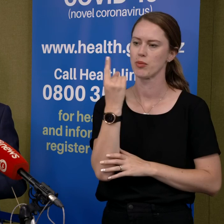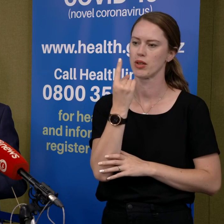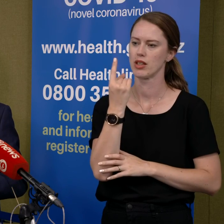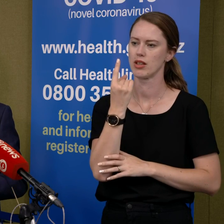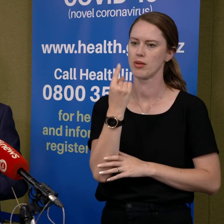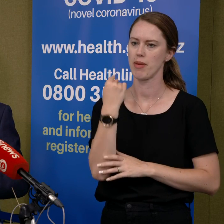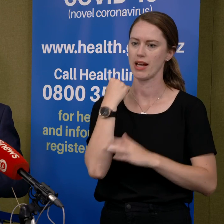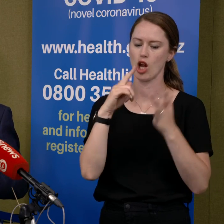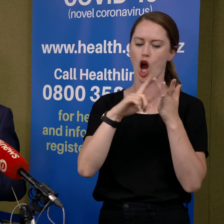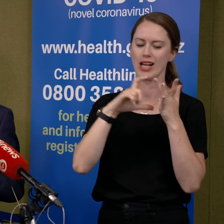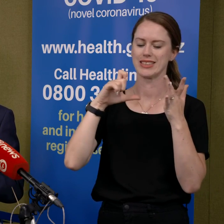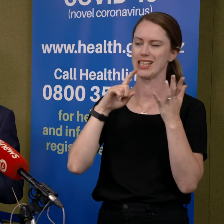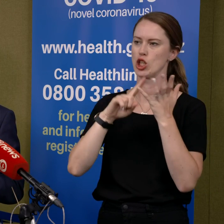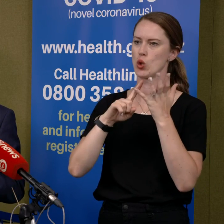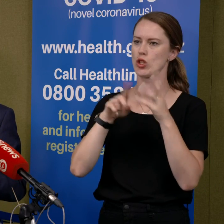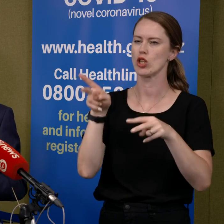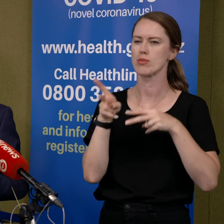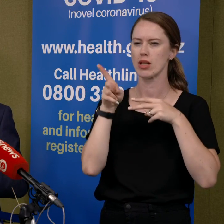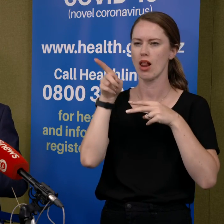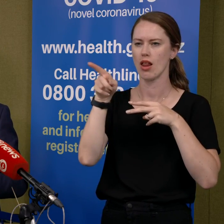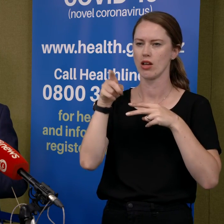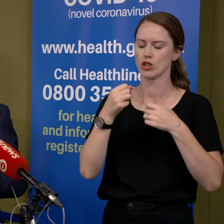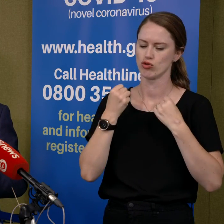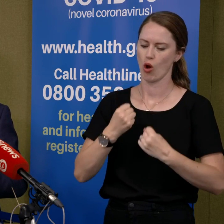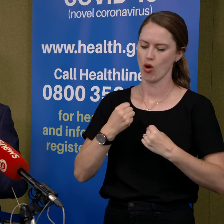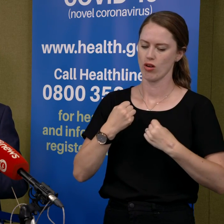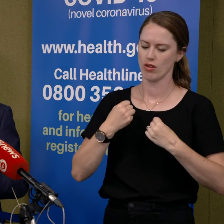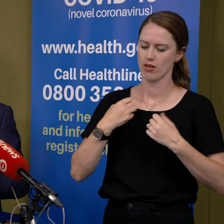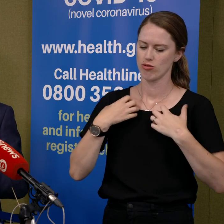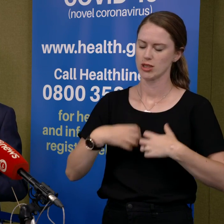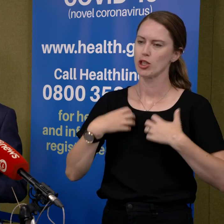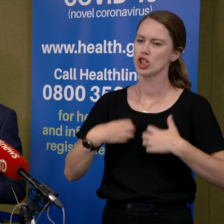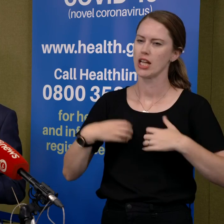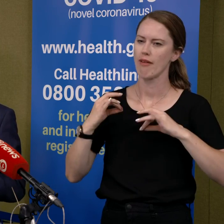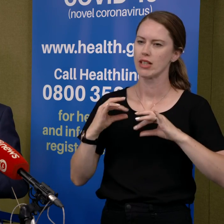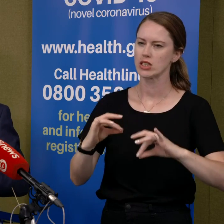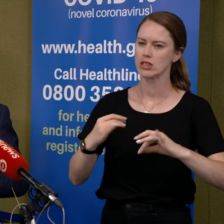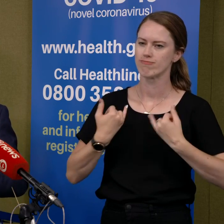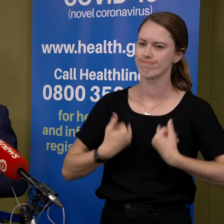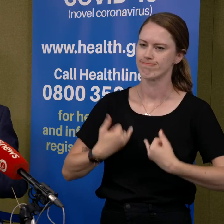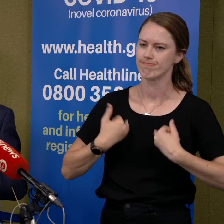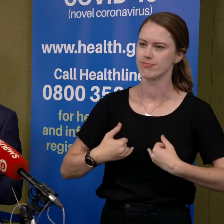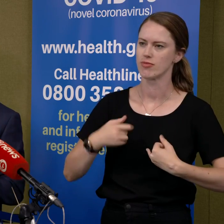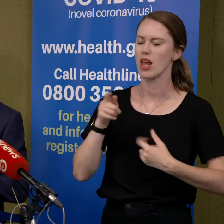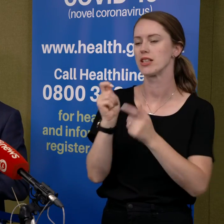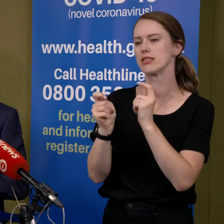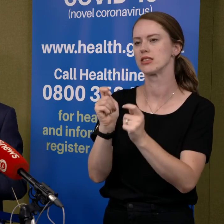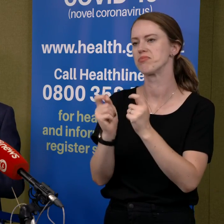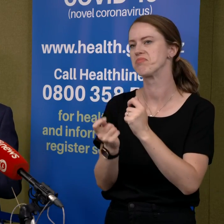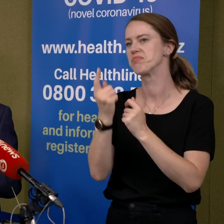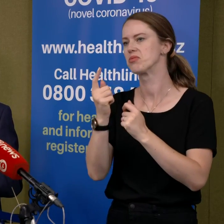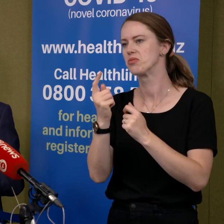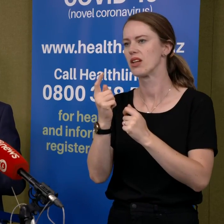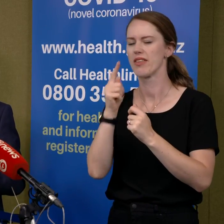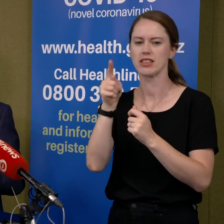an ICU who had a severe respiratory infection and was being tested just to see if it was COVID.